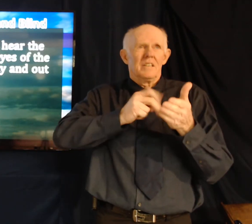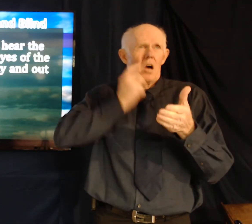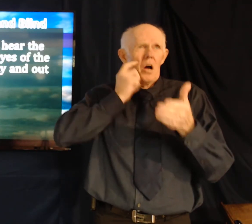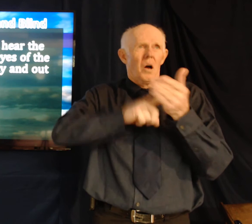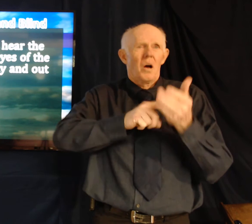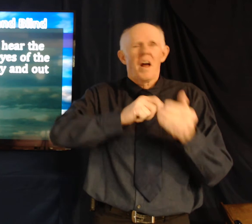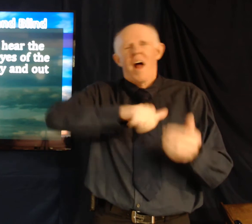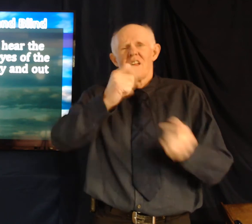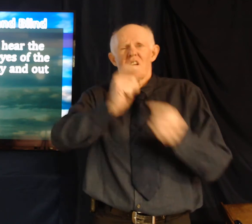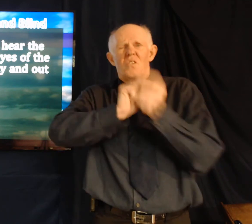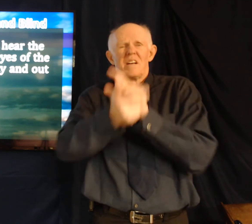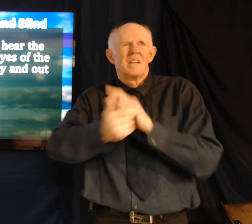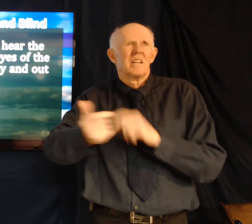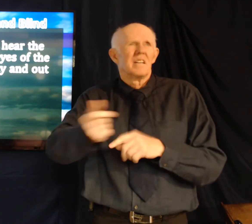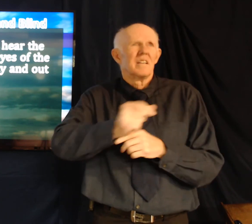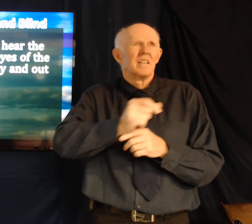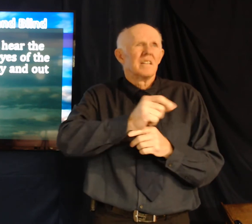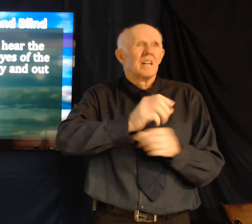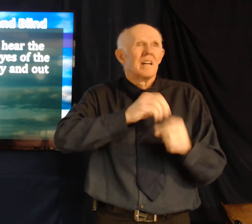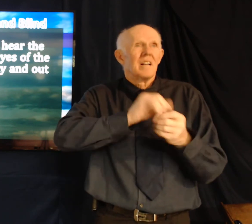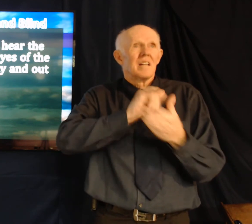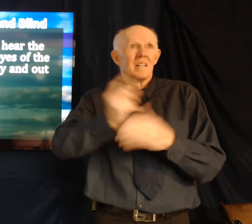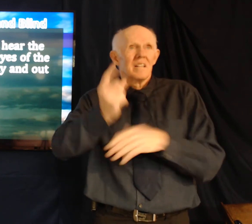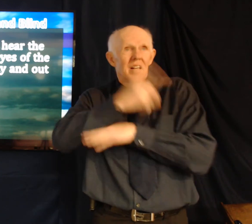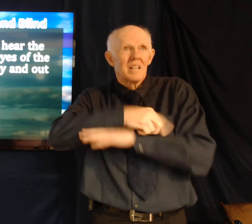The one we just read. You notice that this is a different translation.